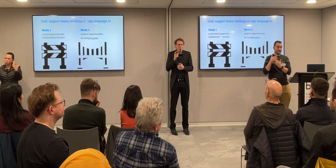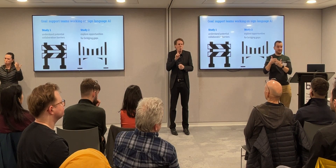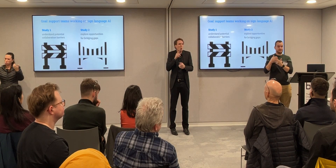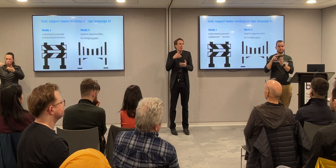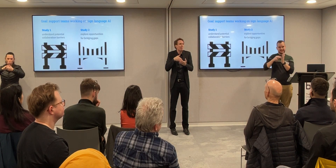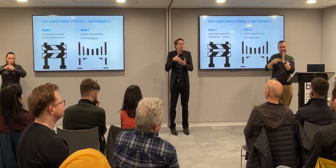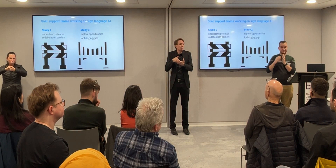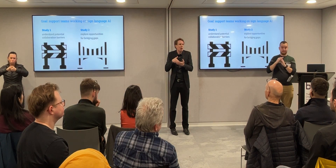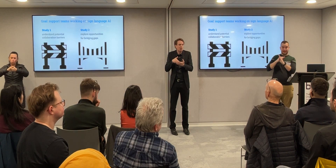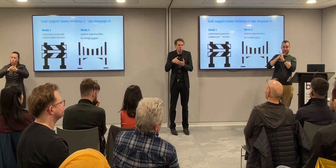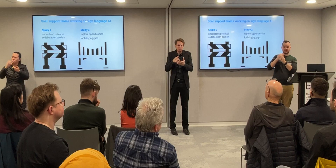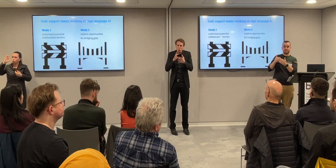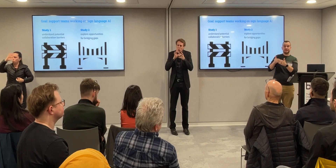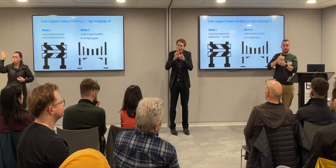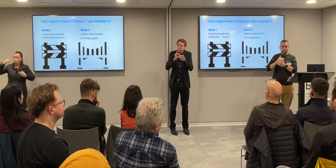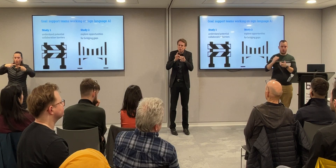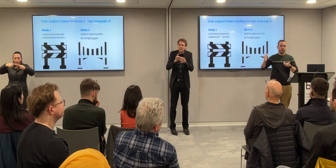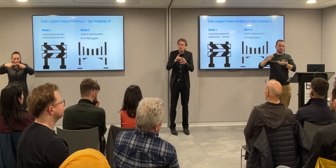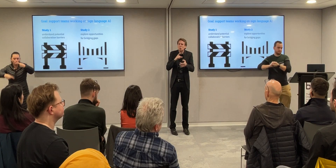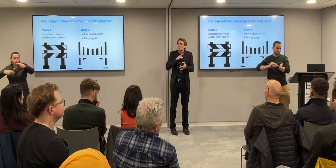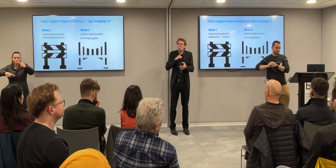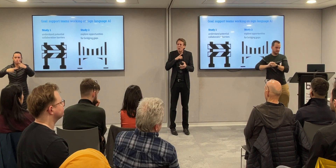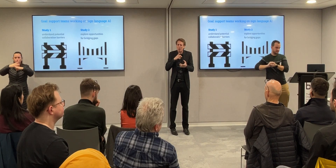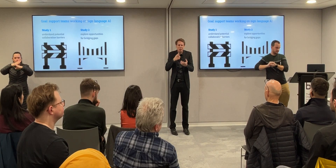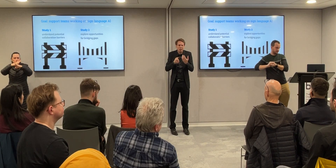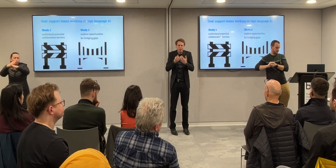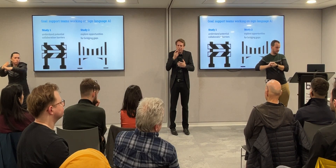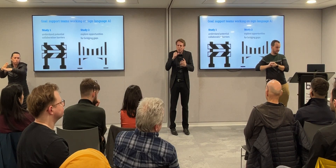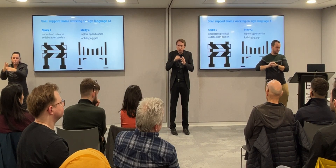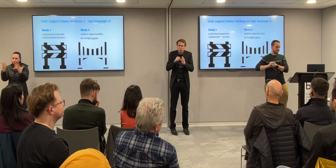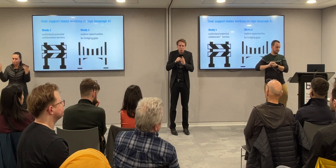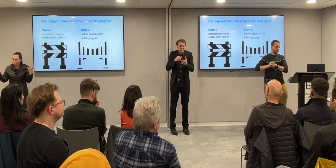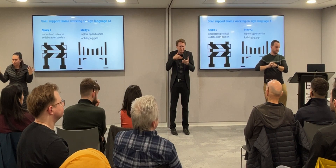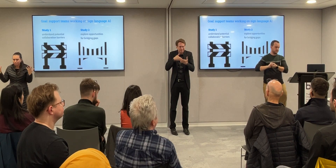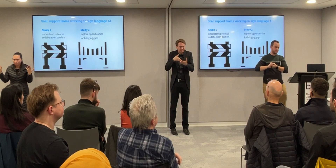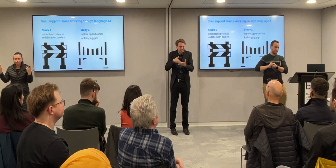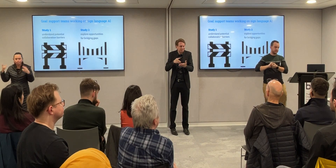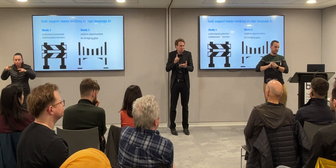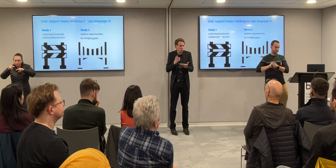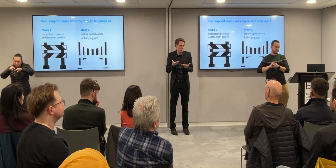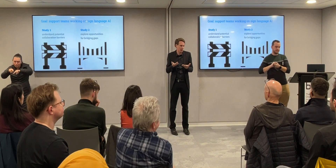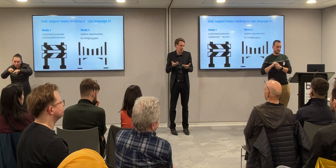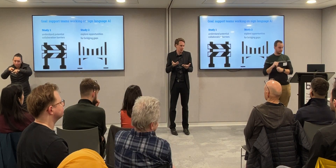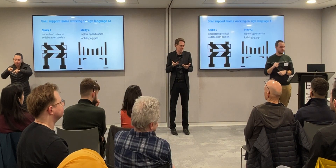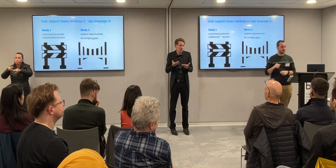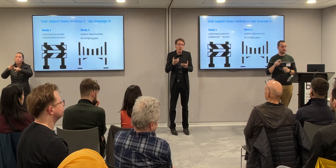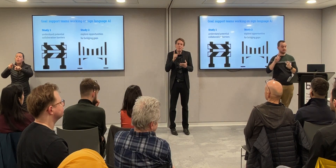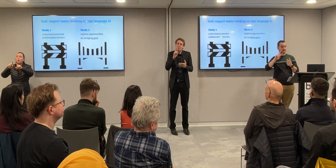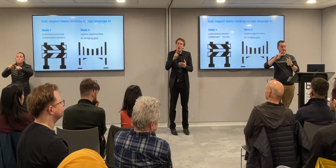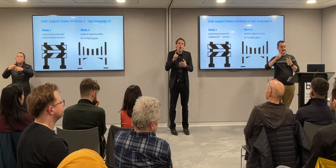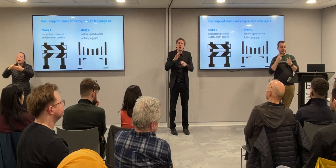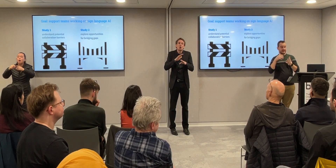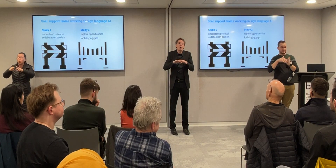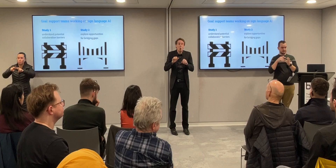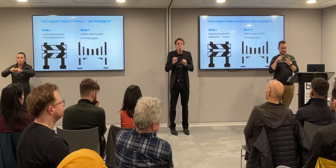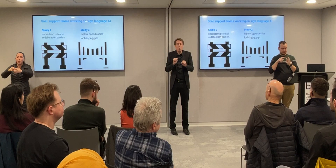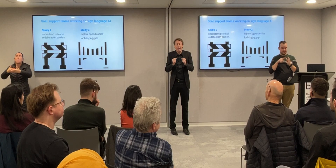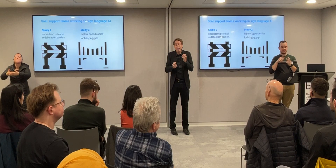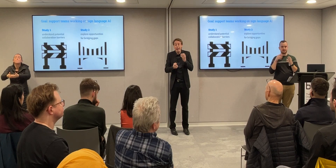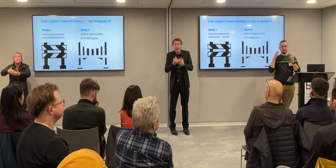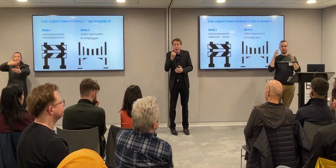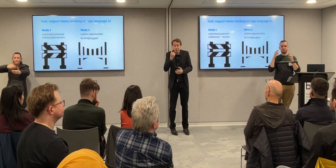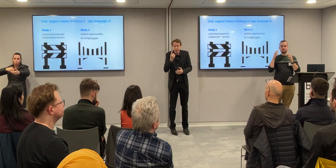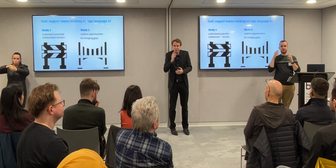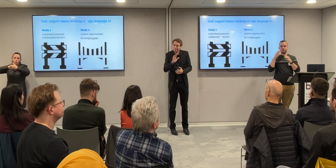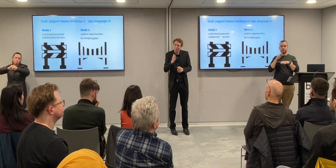that people were facing. And we wanted to understand these barriers that they were facing before they started a collaboration.